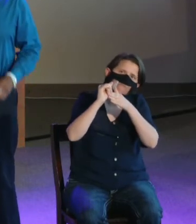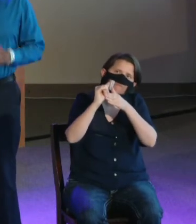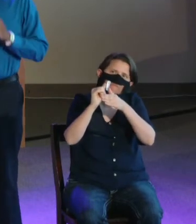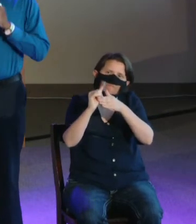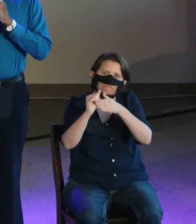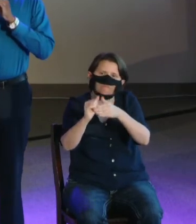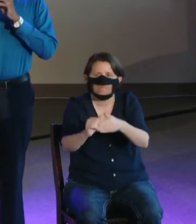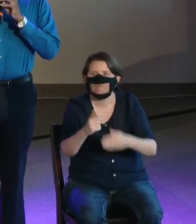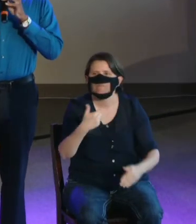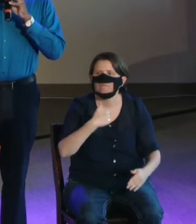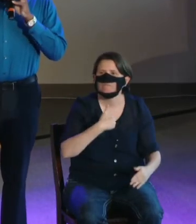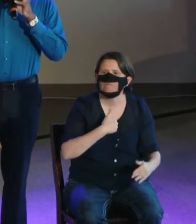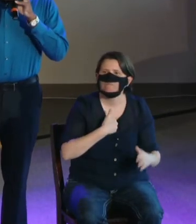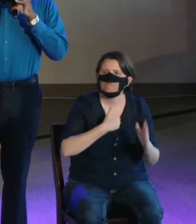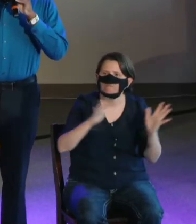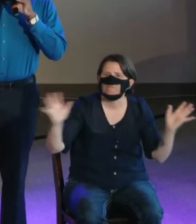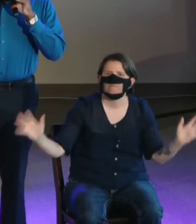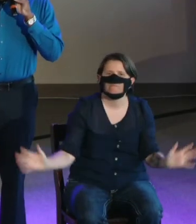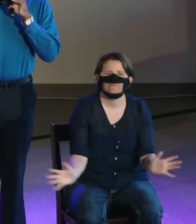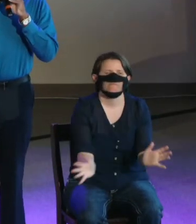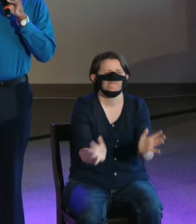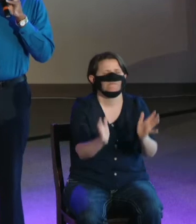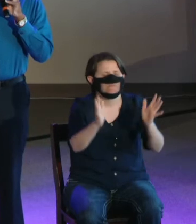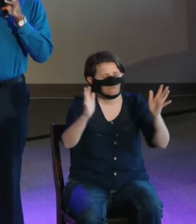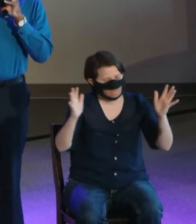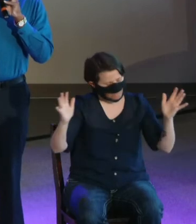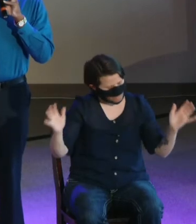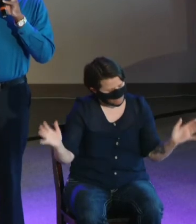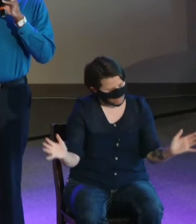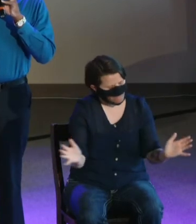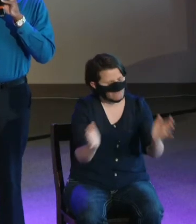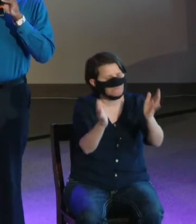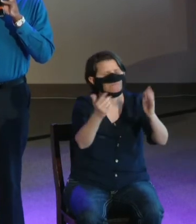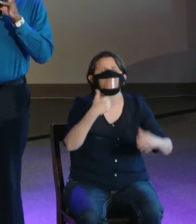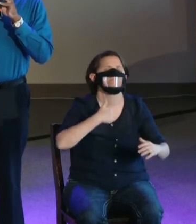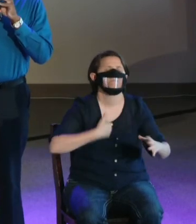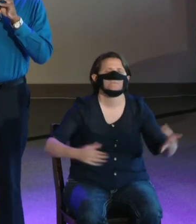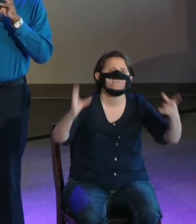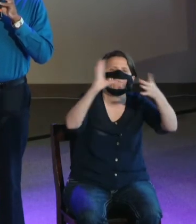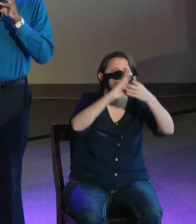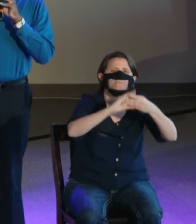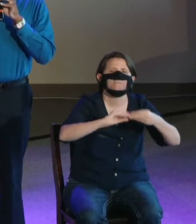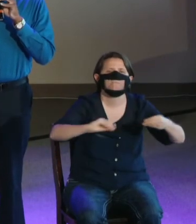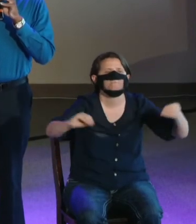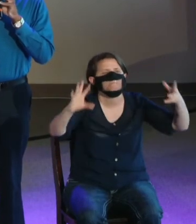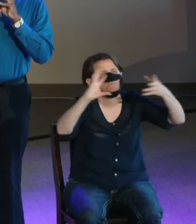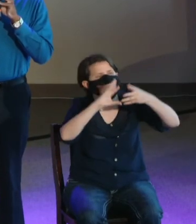Let me encourage you. Let me speak life to